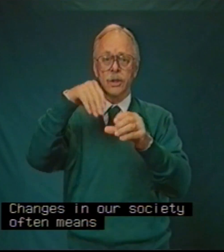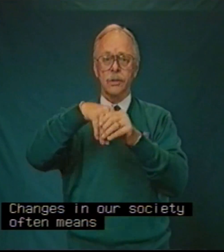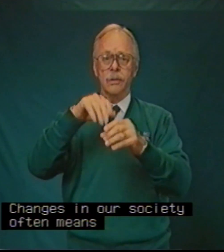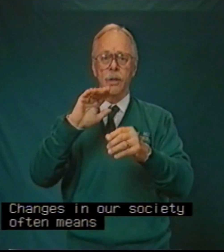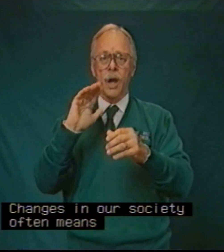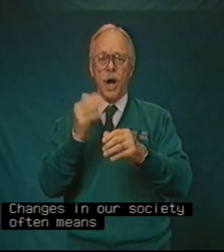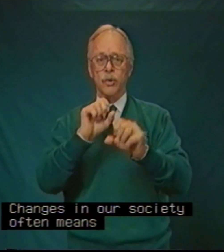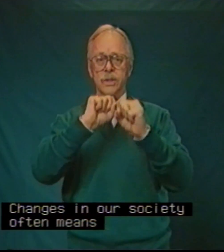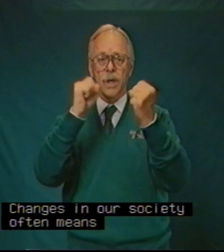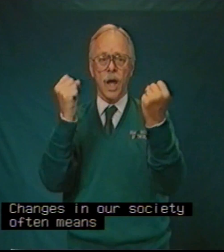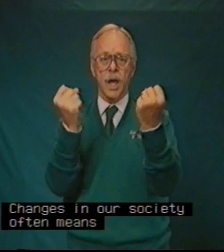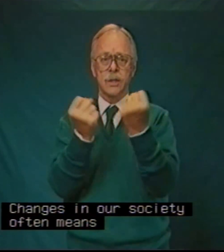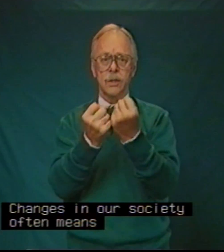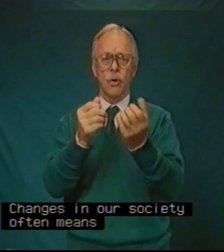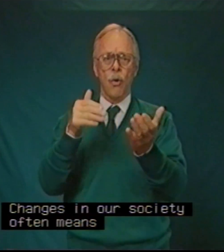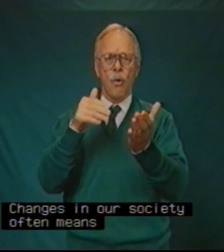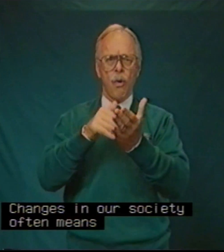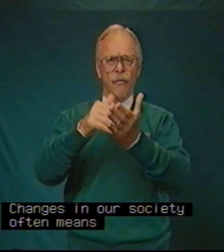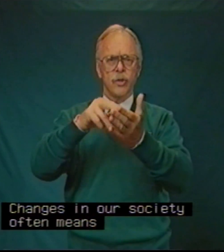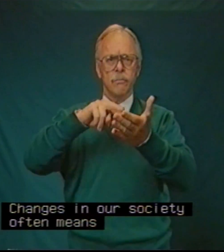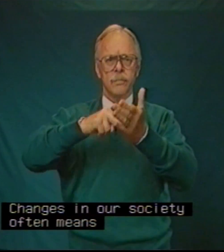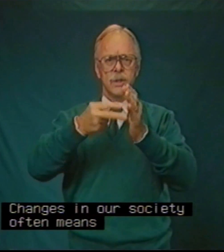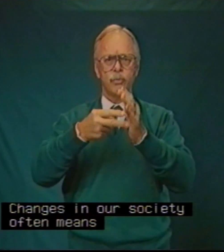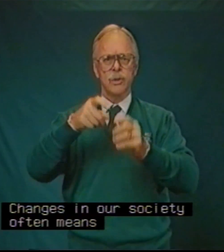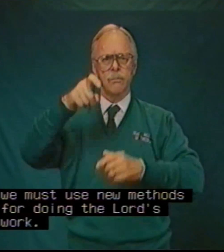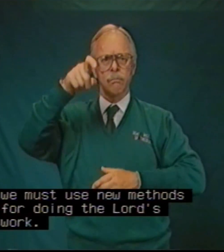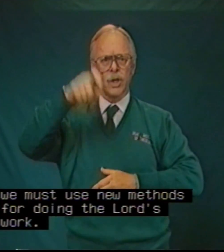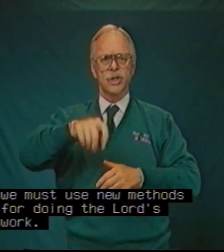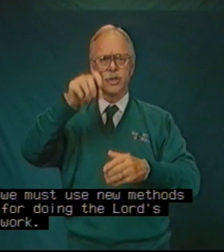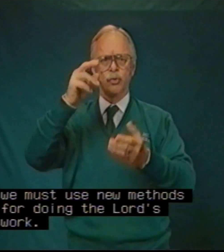we must use new methods for doing the Lord's work. Don't be